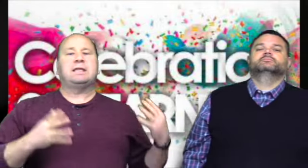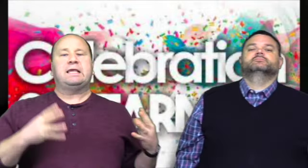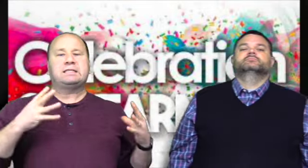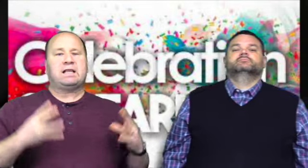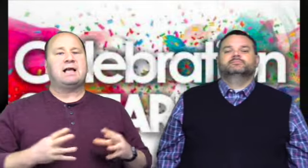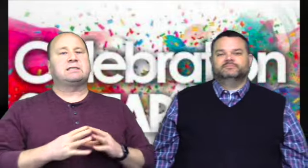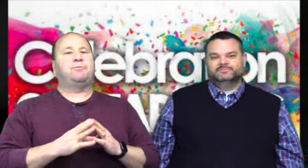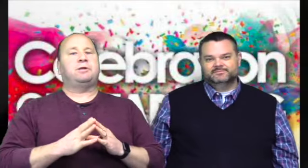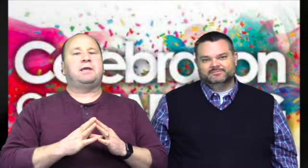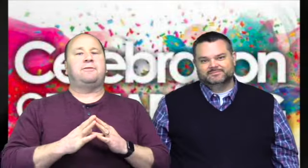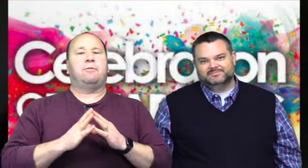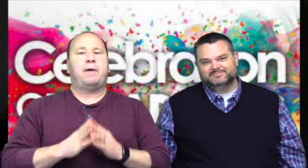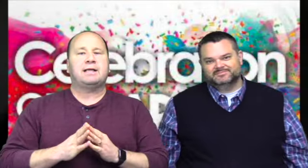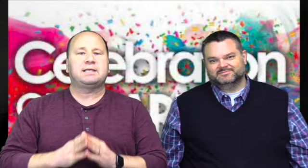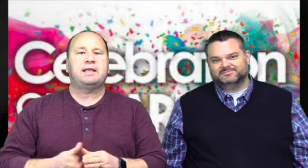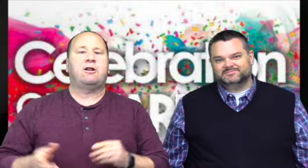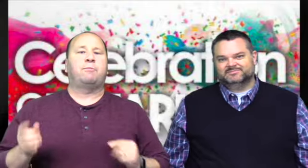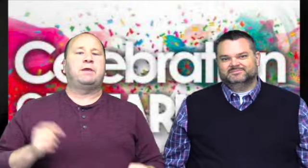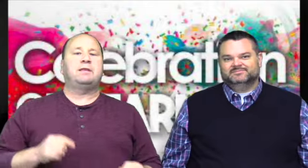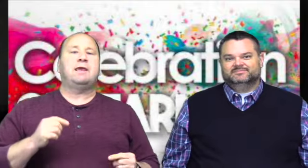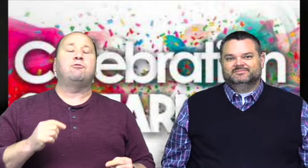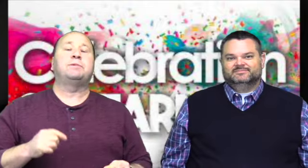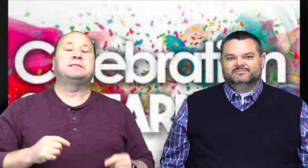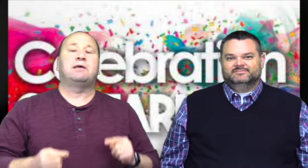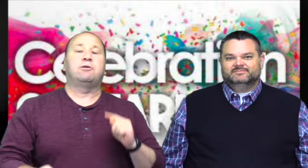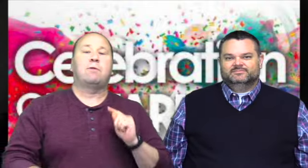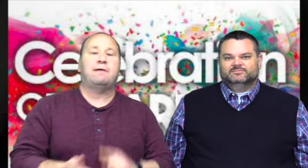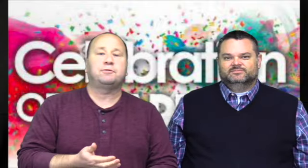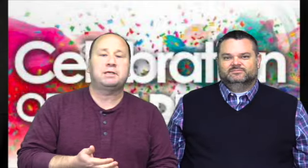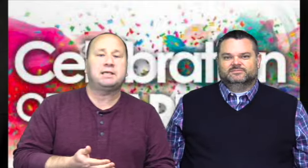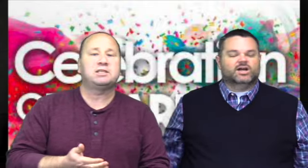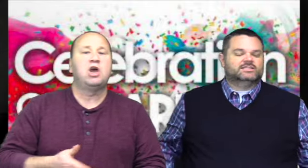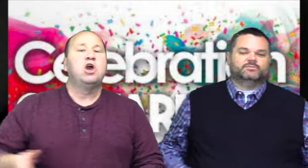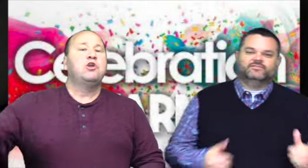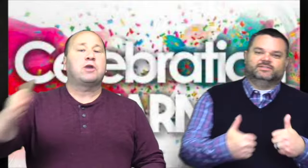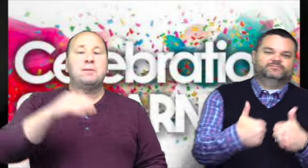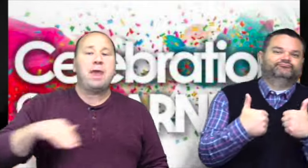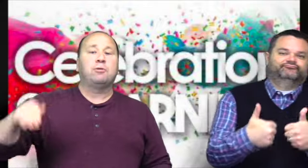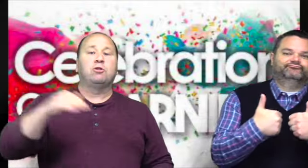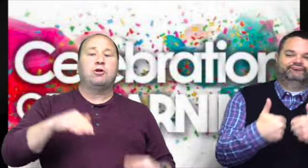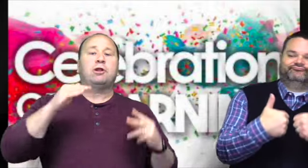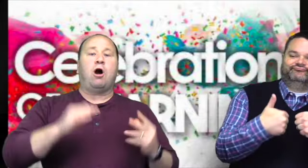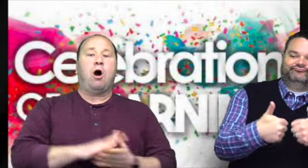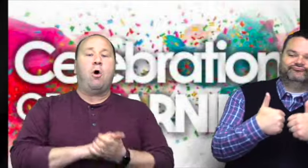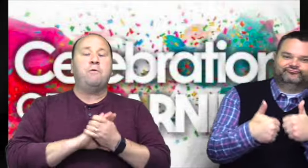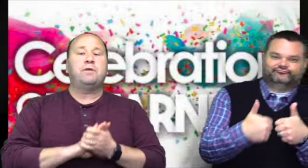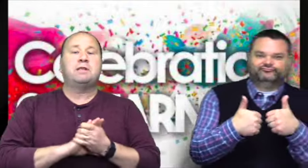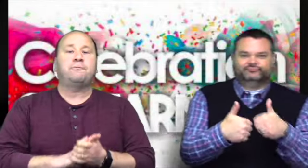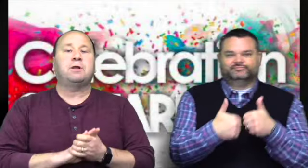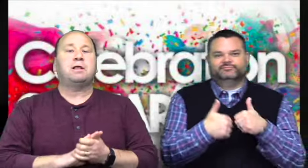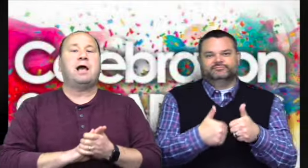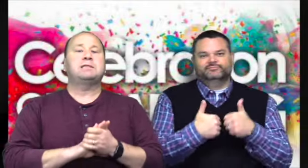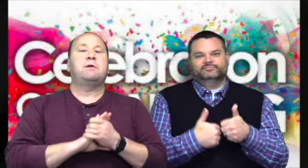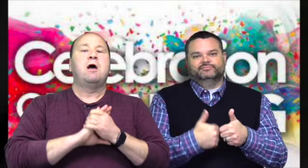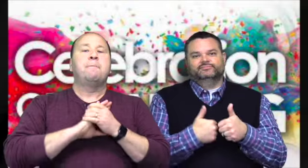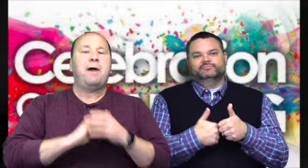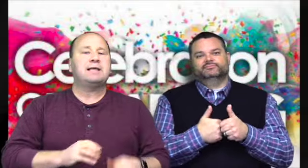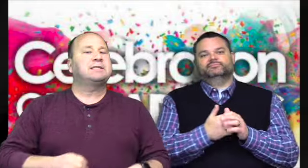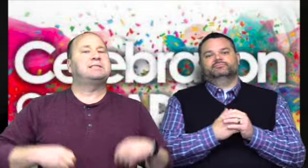each class to put together a basket and our PTA will be selling raffle tickets. You're gonna be able to look at all the different class baskets. They're